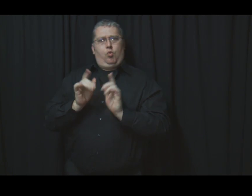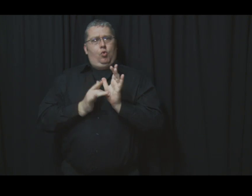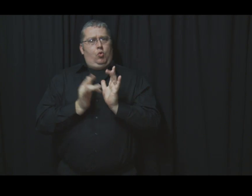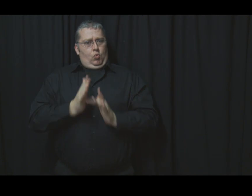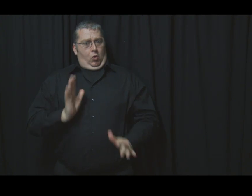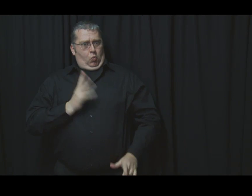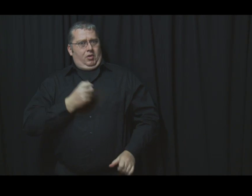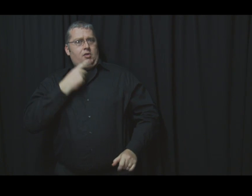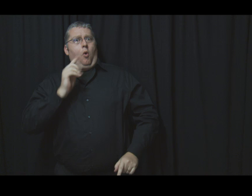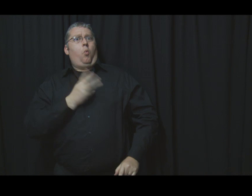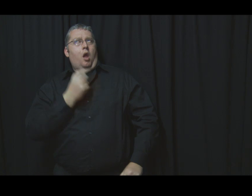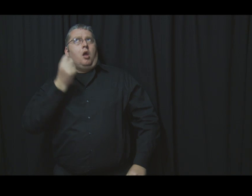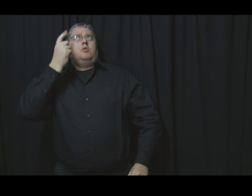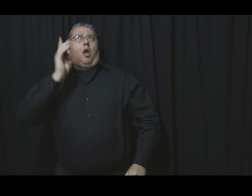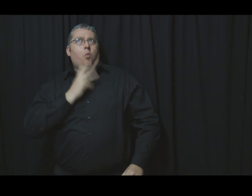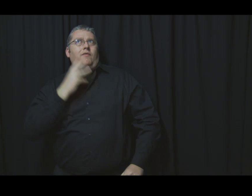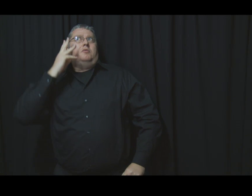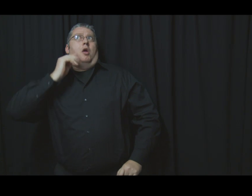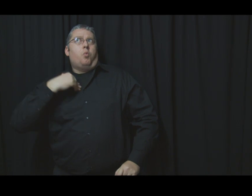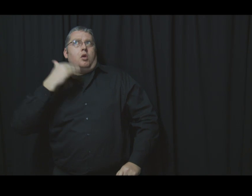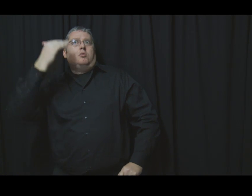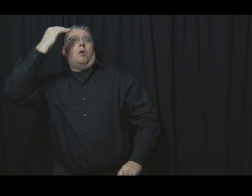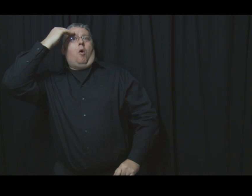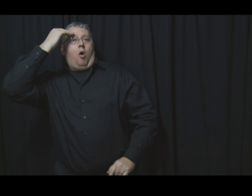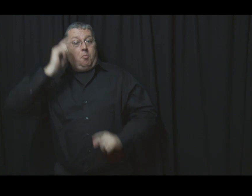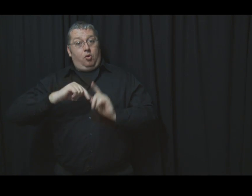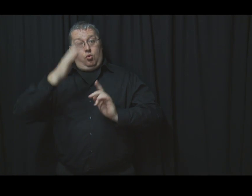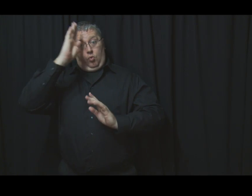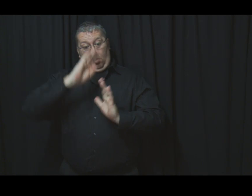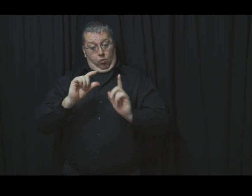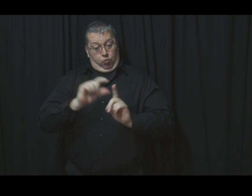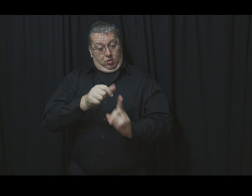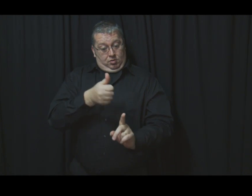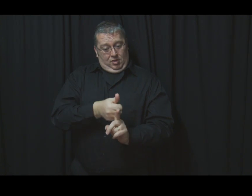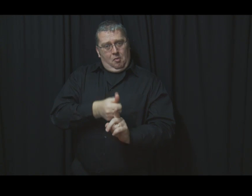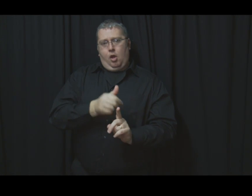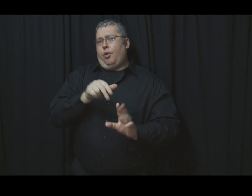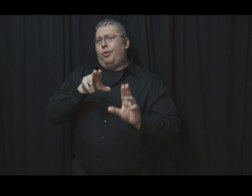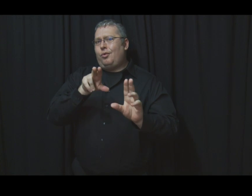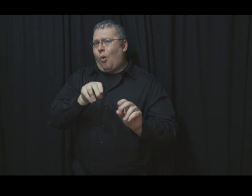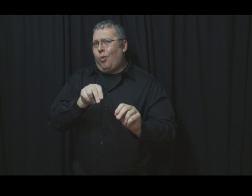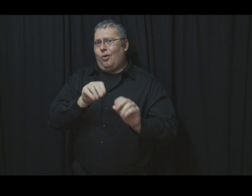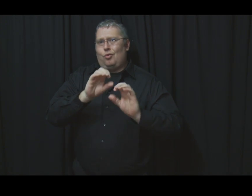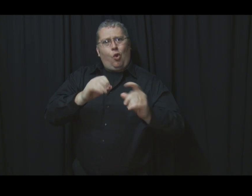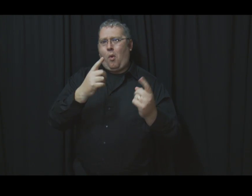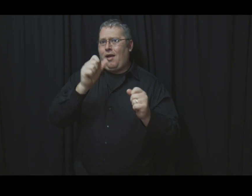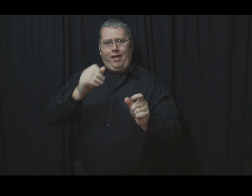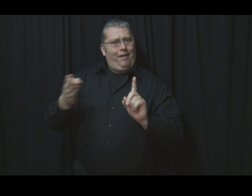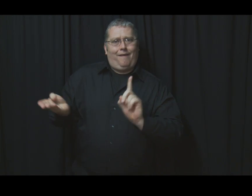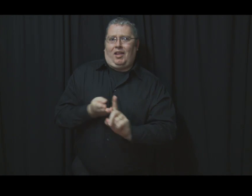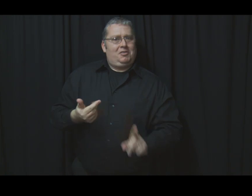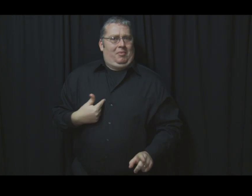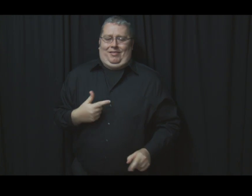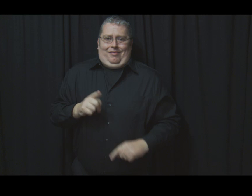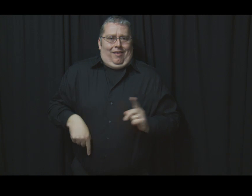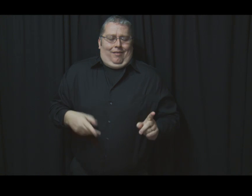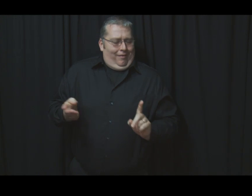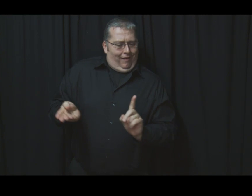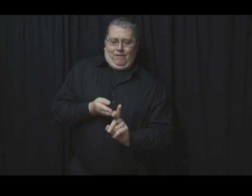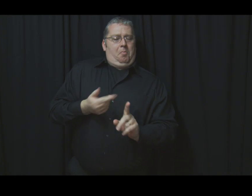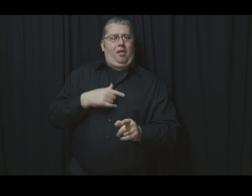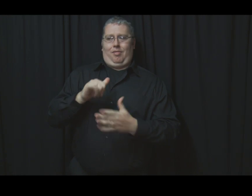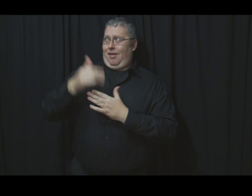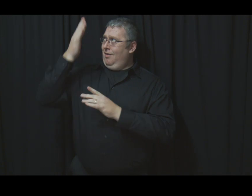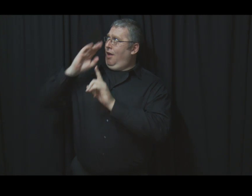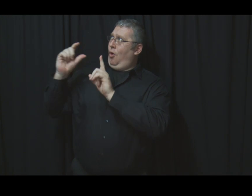know. And so as far as the Word of God is concerned, no one's ever going to convince me that the Word